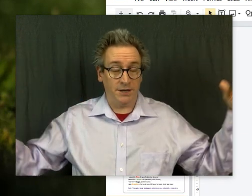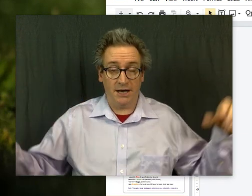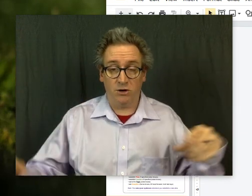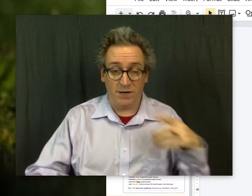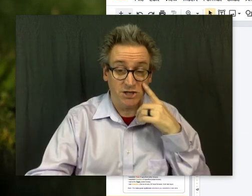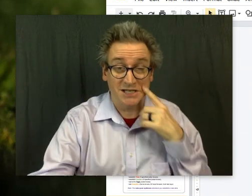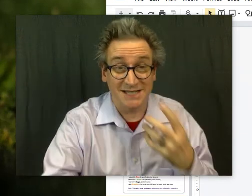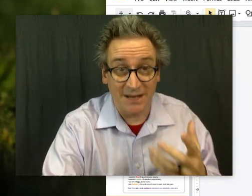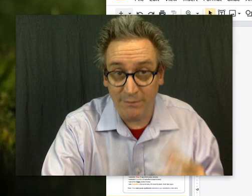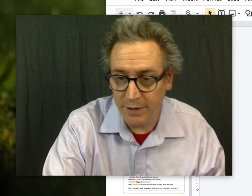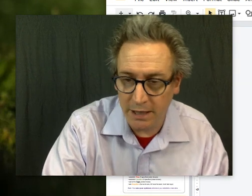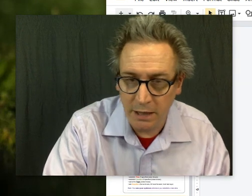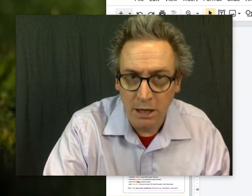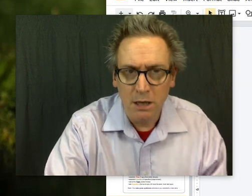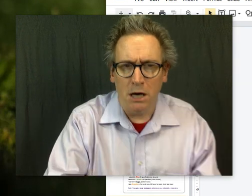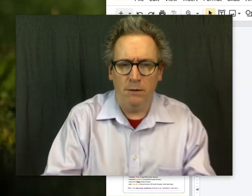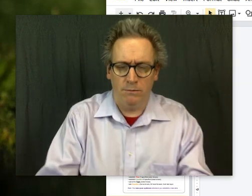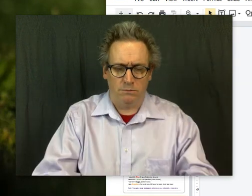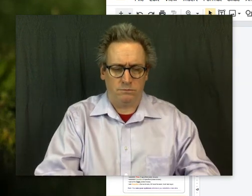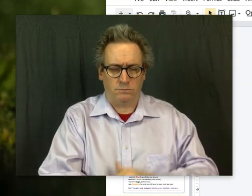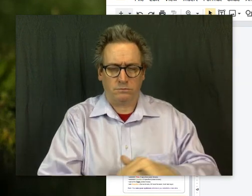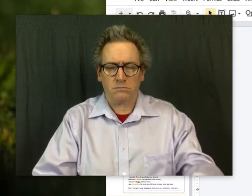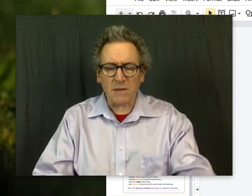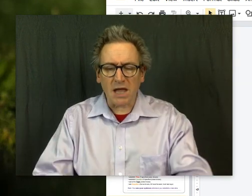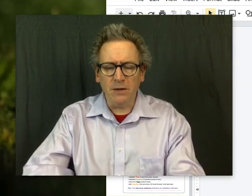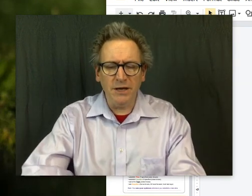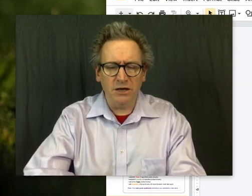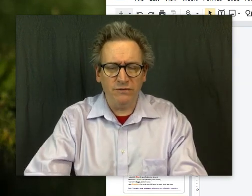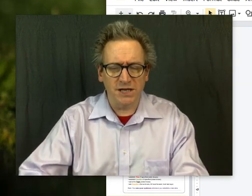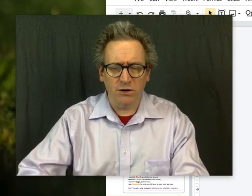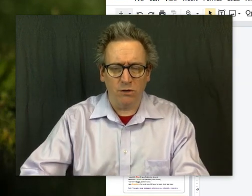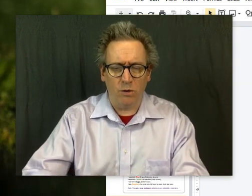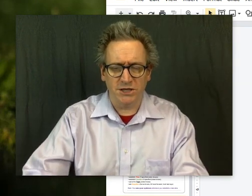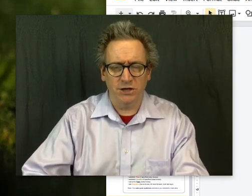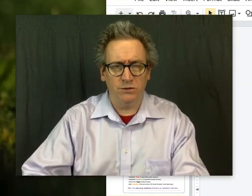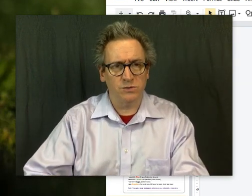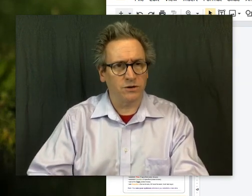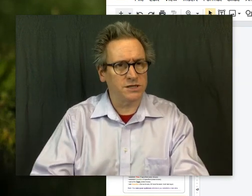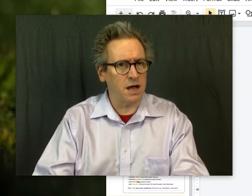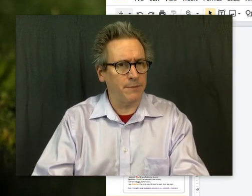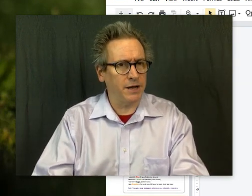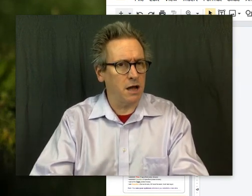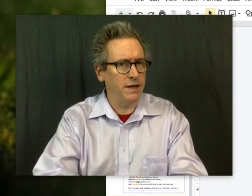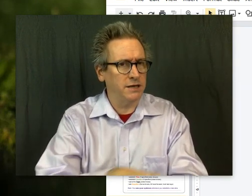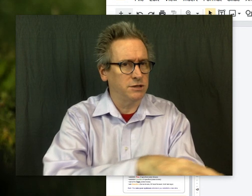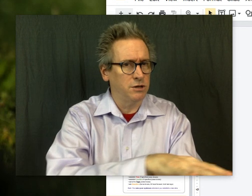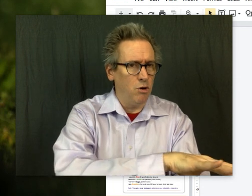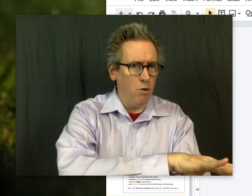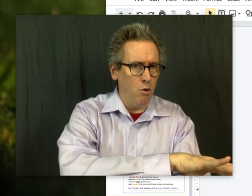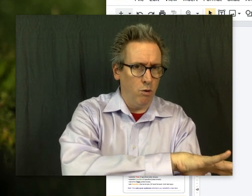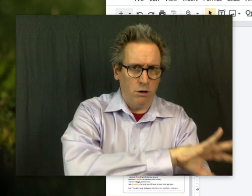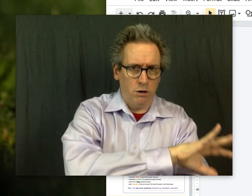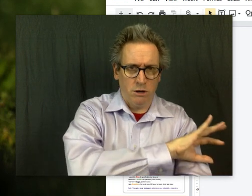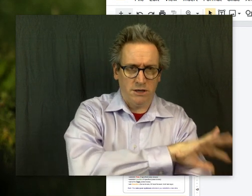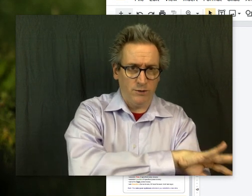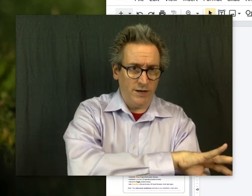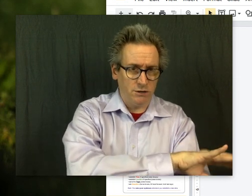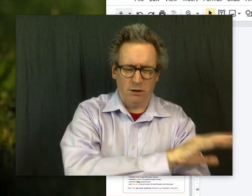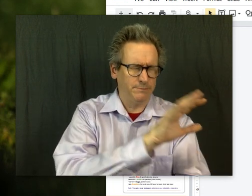and complicated questions, this can be, it can be confusing what to use, whether it's topic, comment,